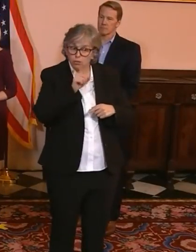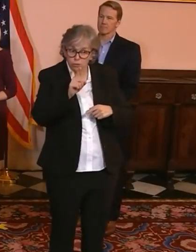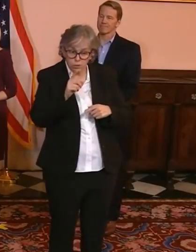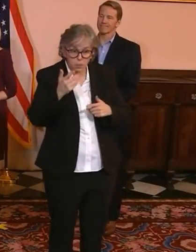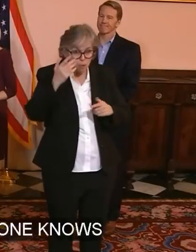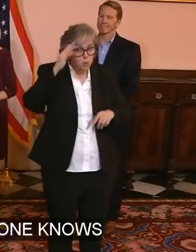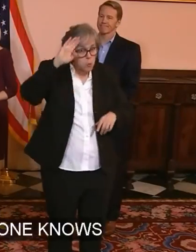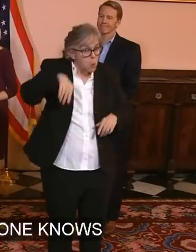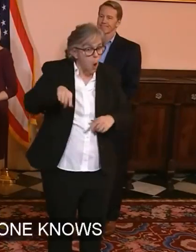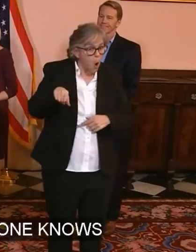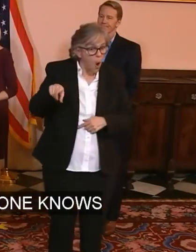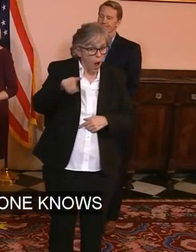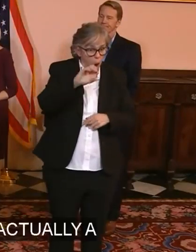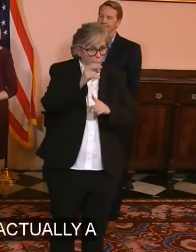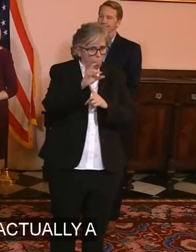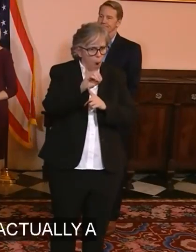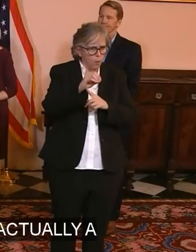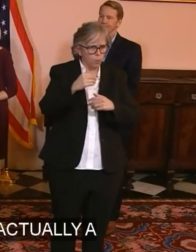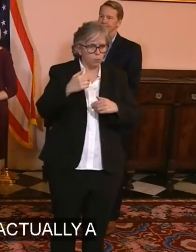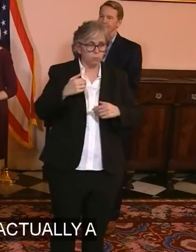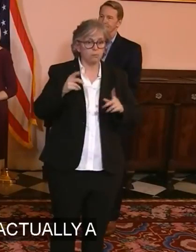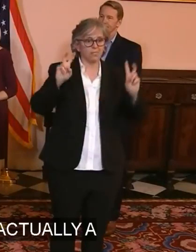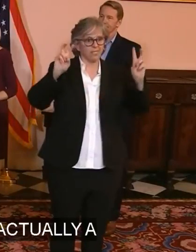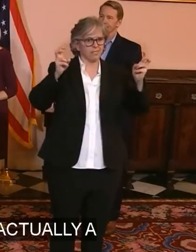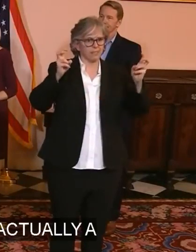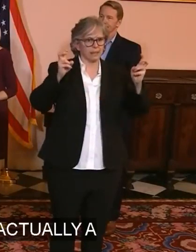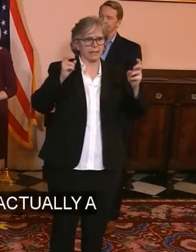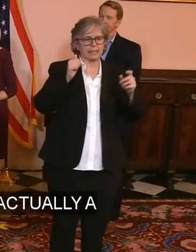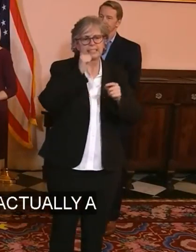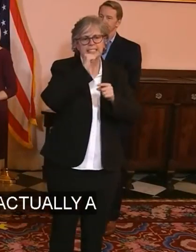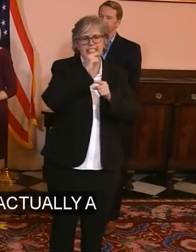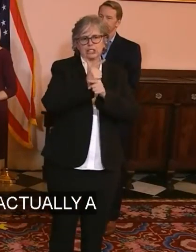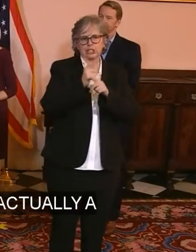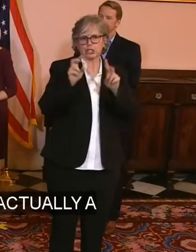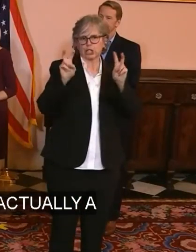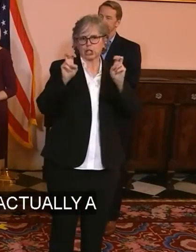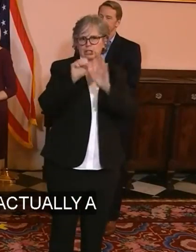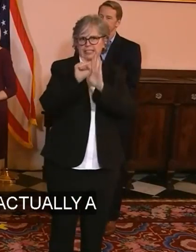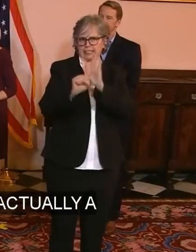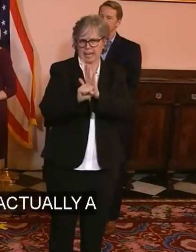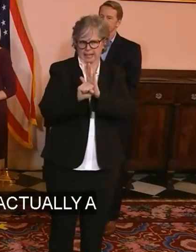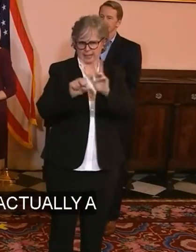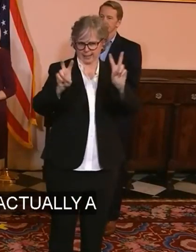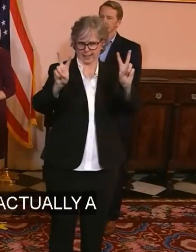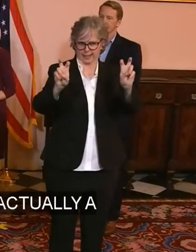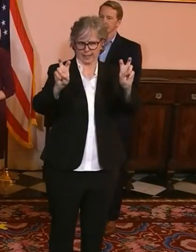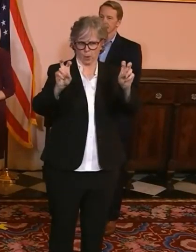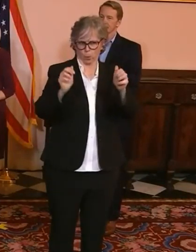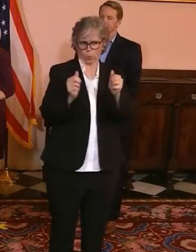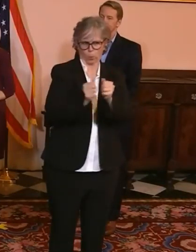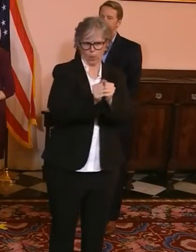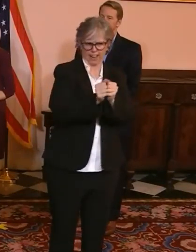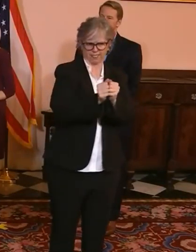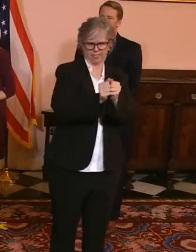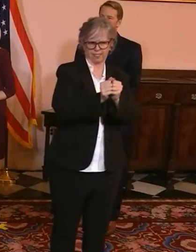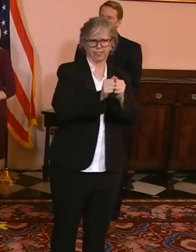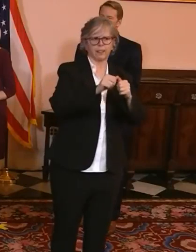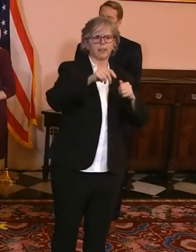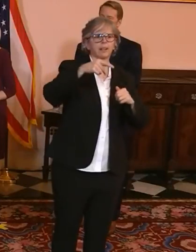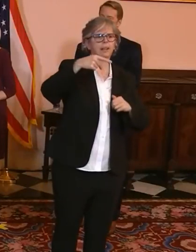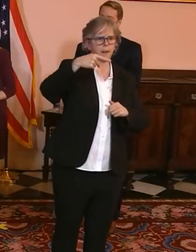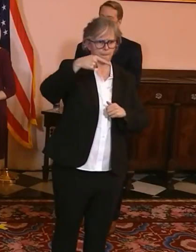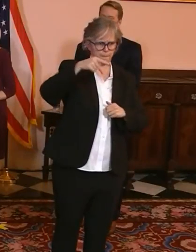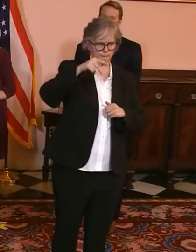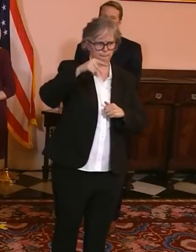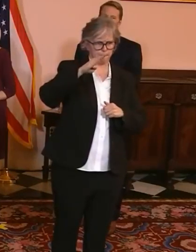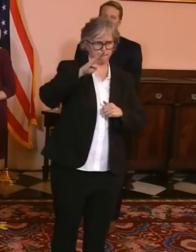state with the province of Hubei. So we have all these businesses who are doing business all over